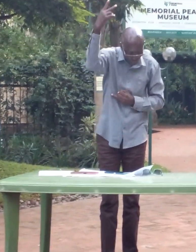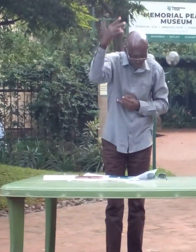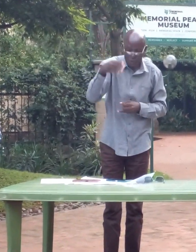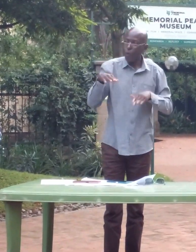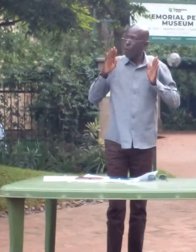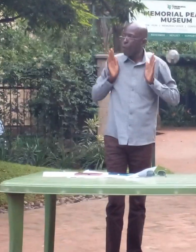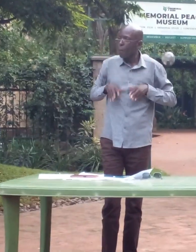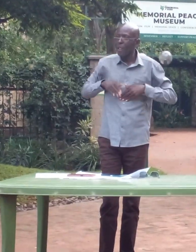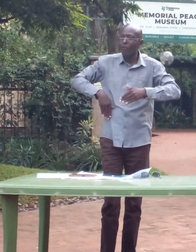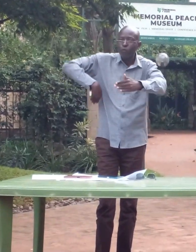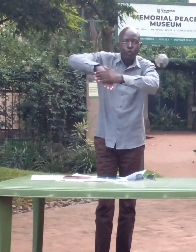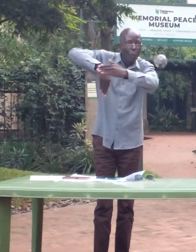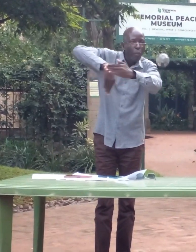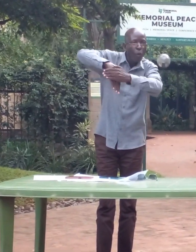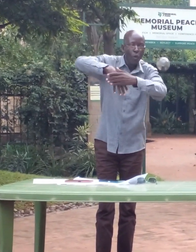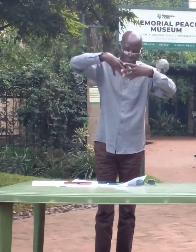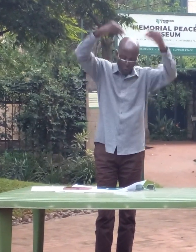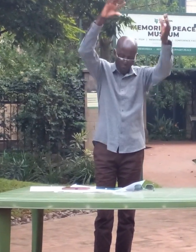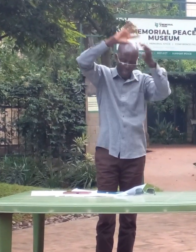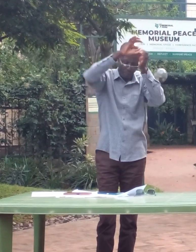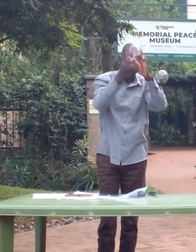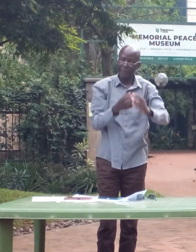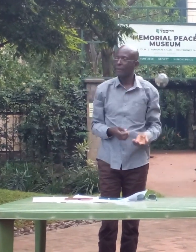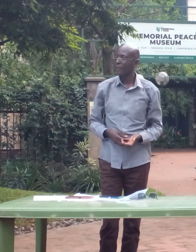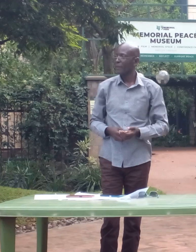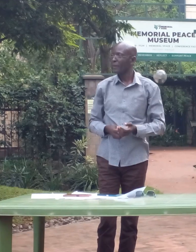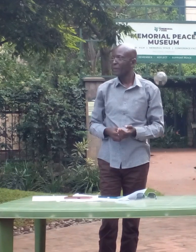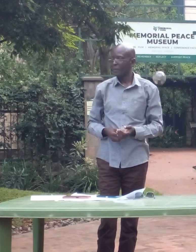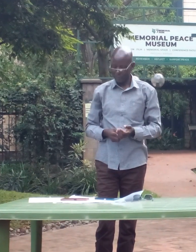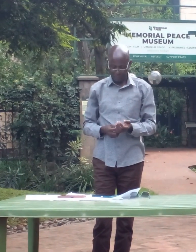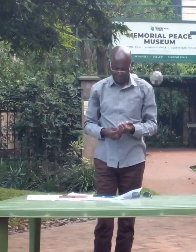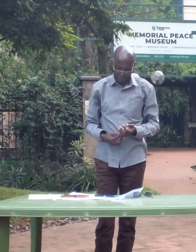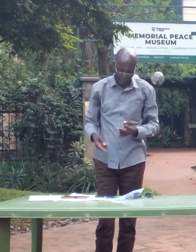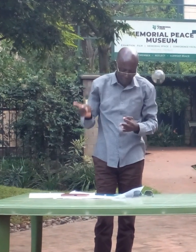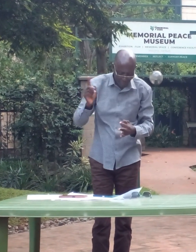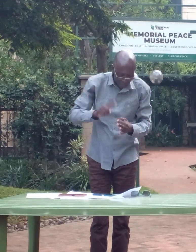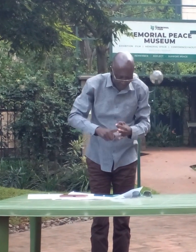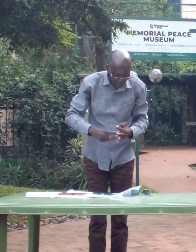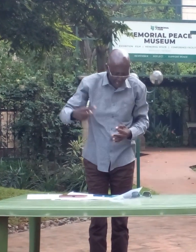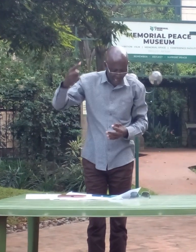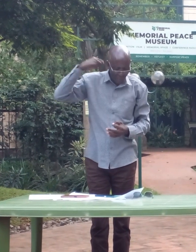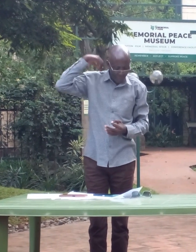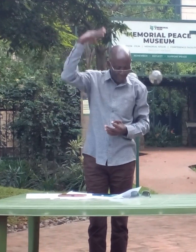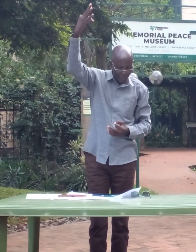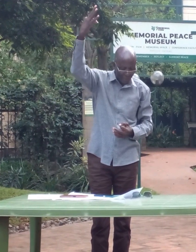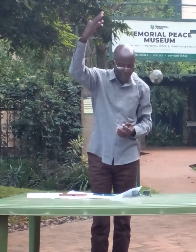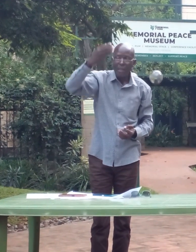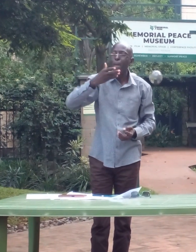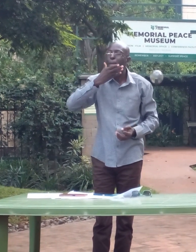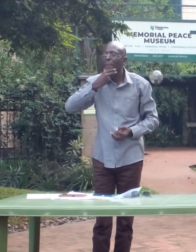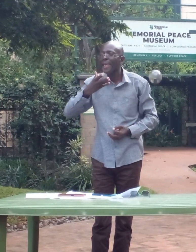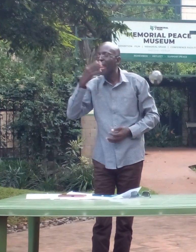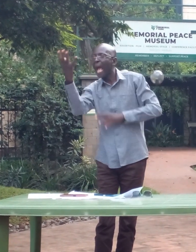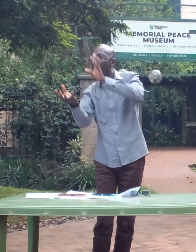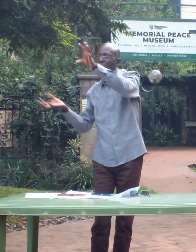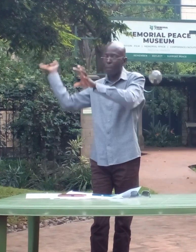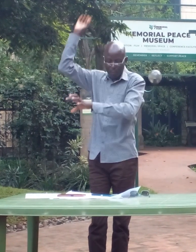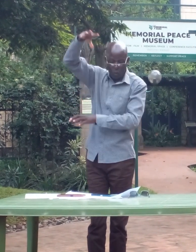Number 2, women football will be participating in the Olympics. Number 3, men